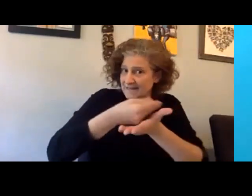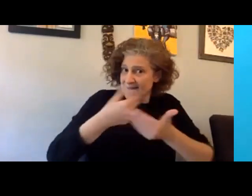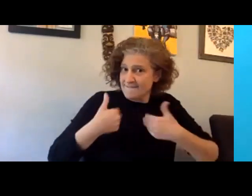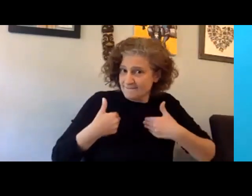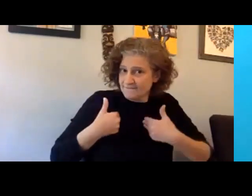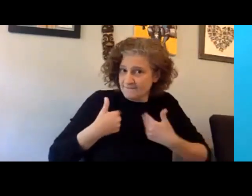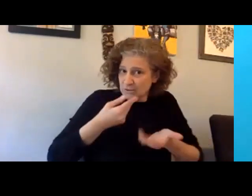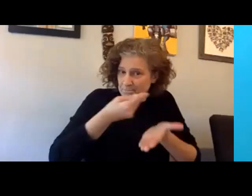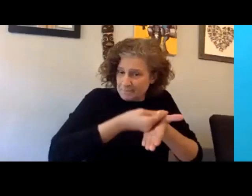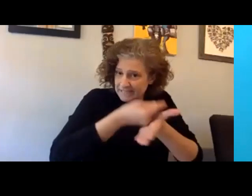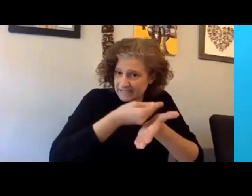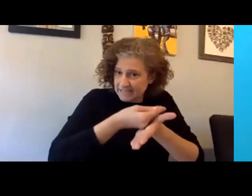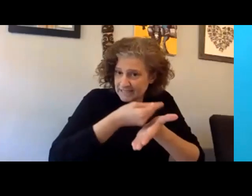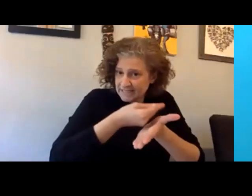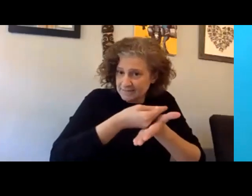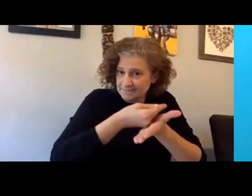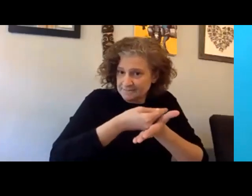to go grocery shopping? Do you have grocery money?